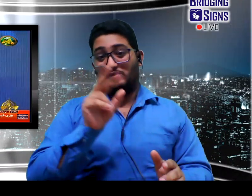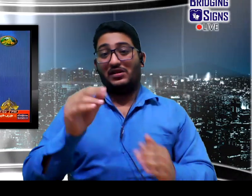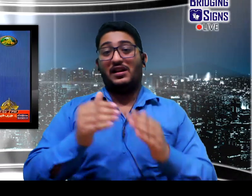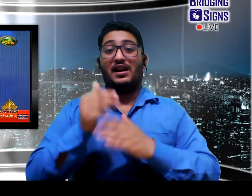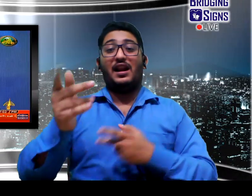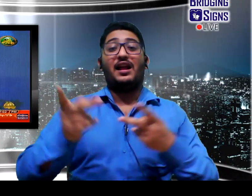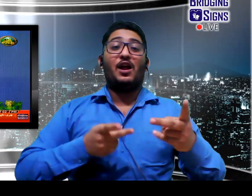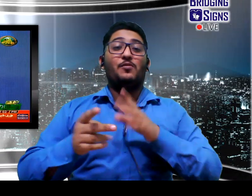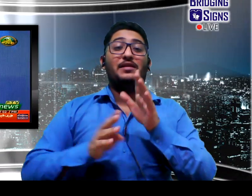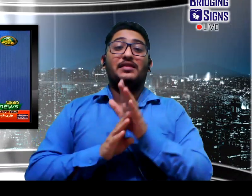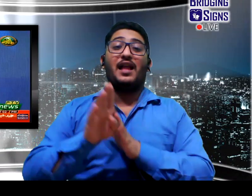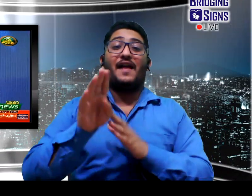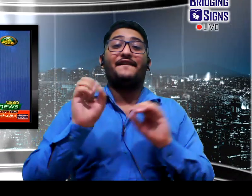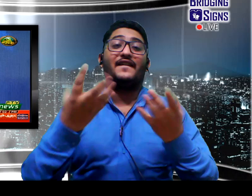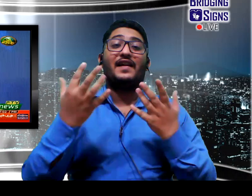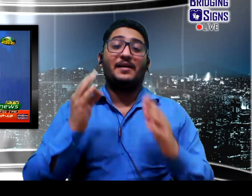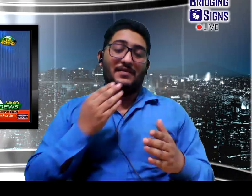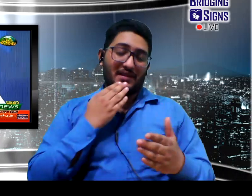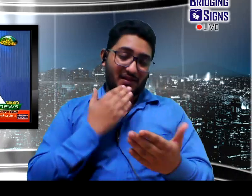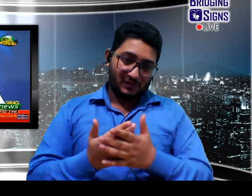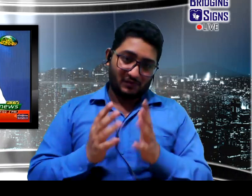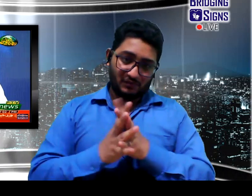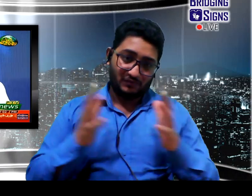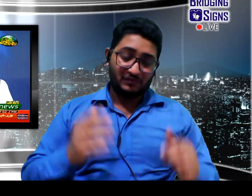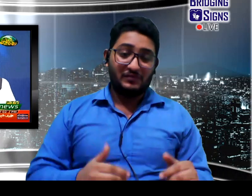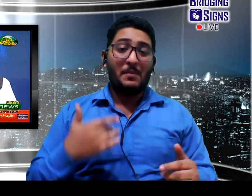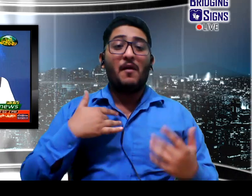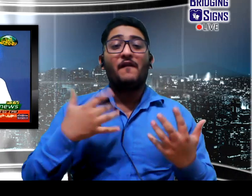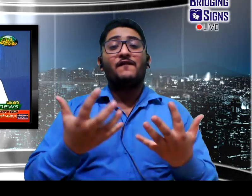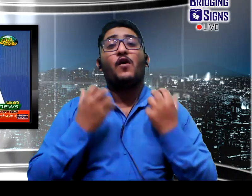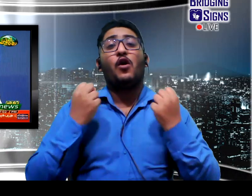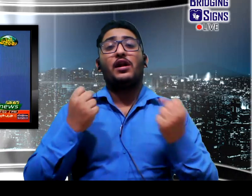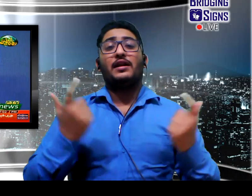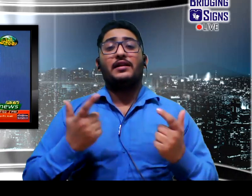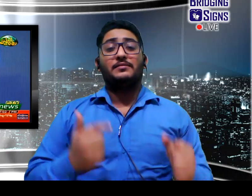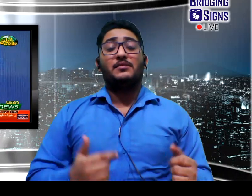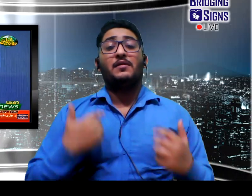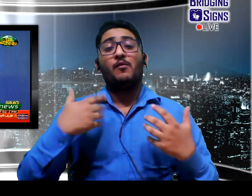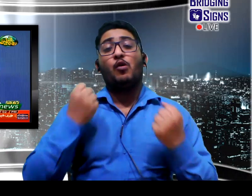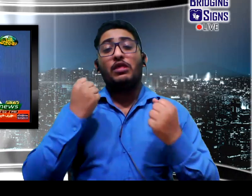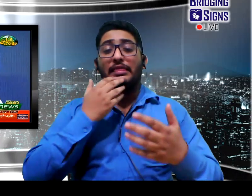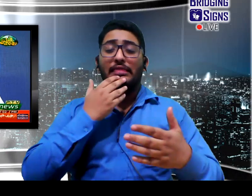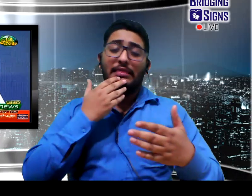in the ease of doing business. I want to thank